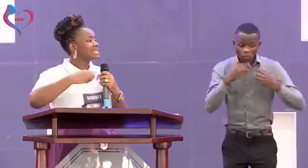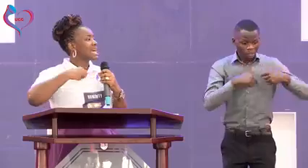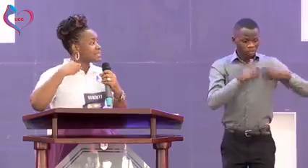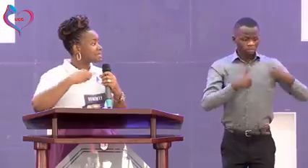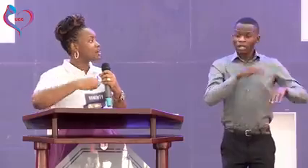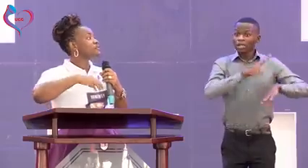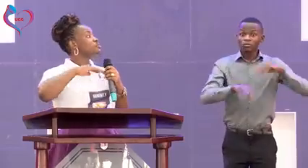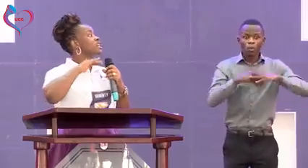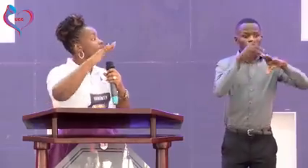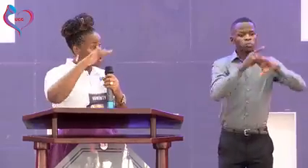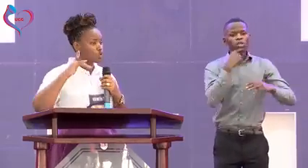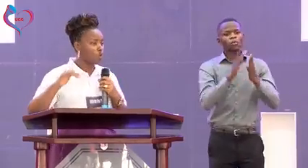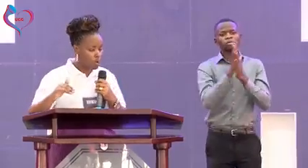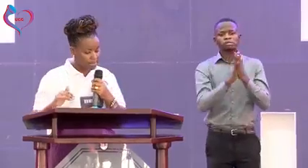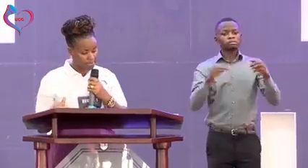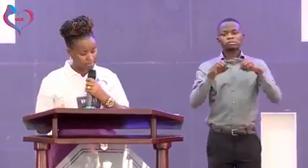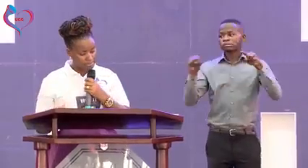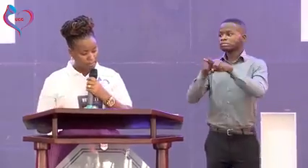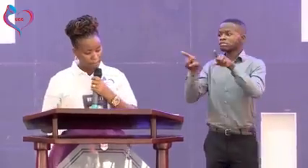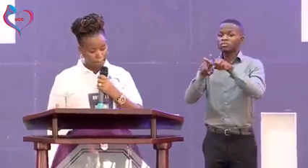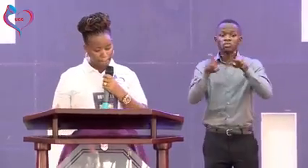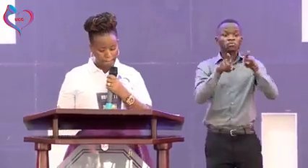not consider himself to be equal to God.